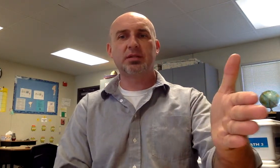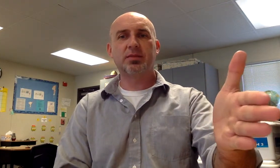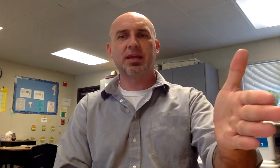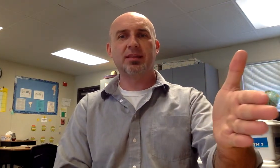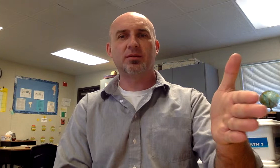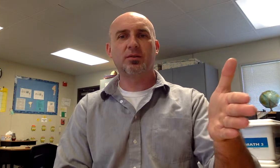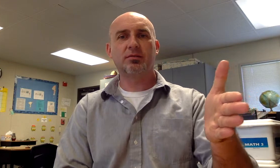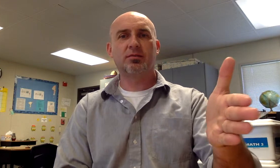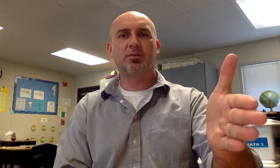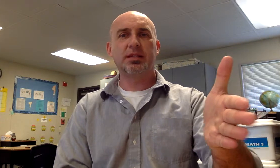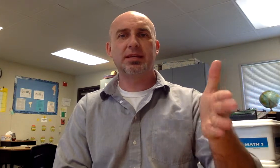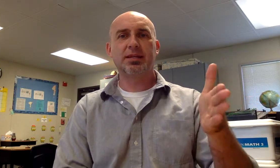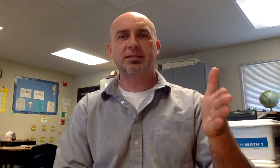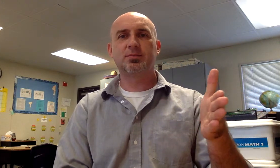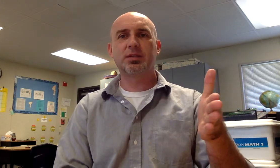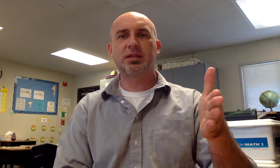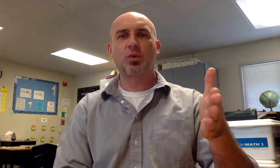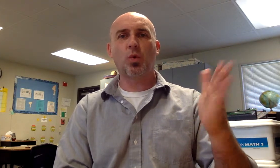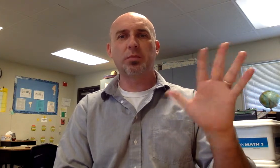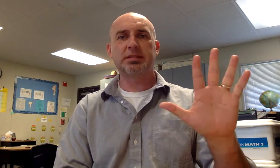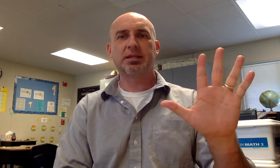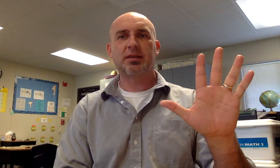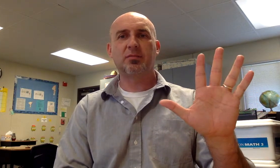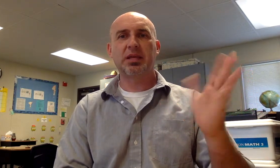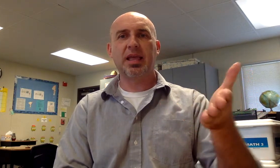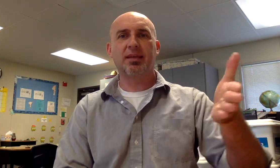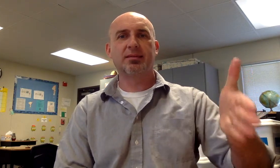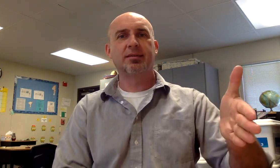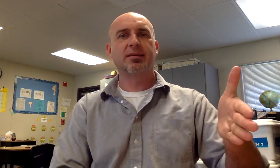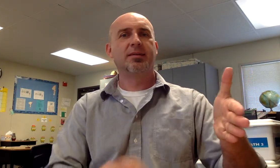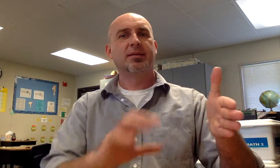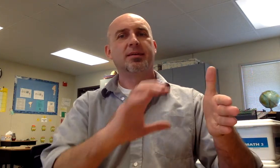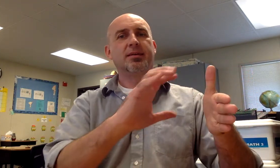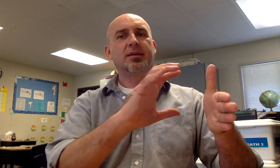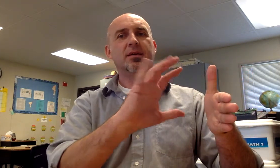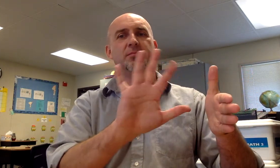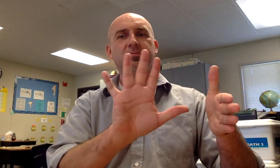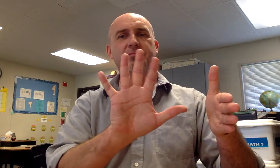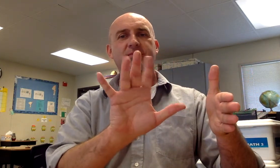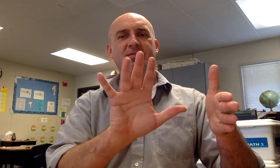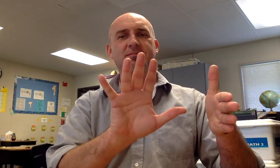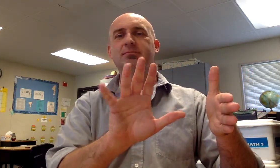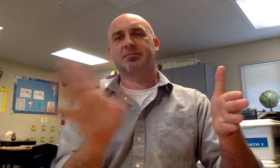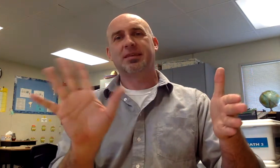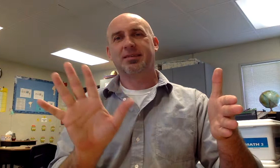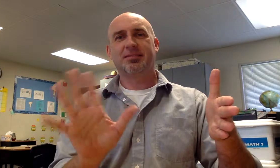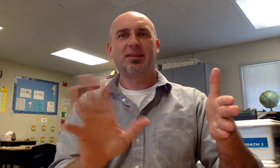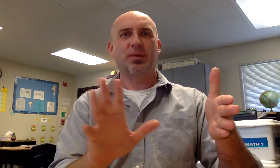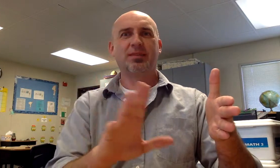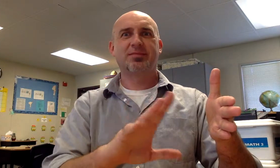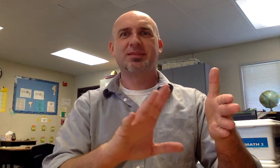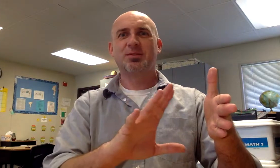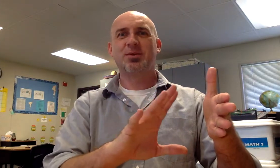my hand look 3D. It's really enormous, like I have a big hand. Anyway,